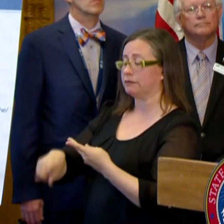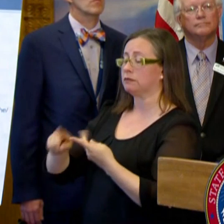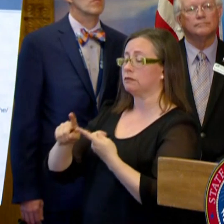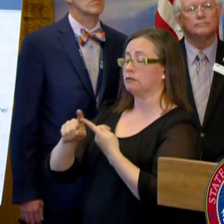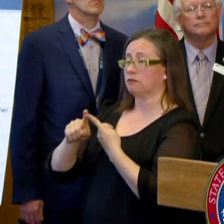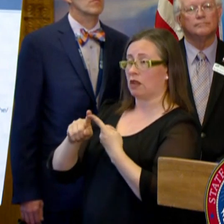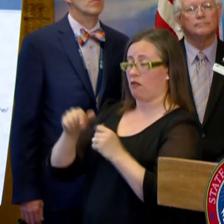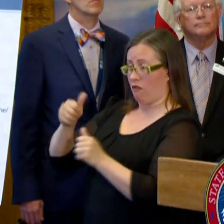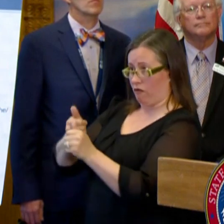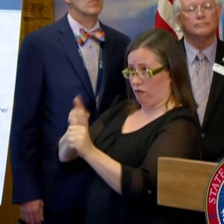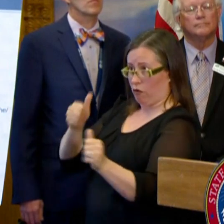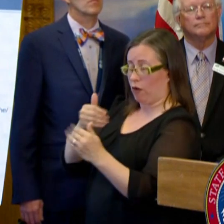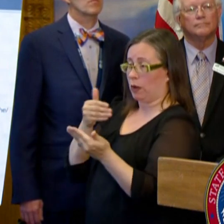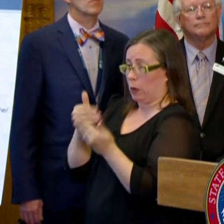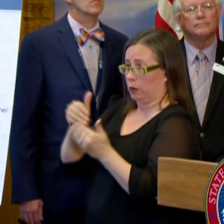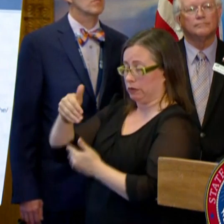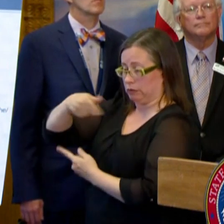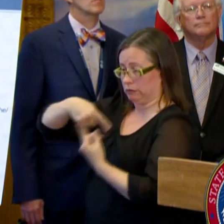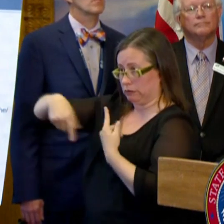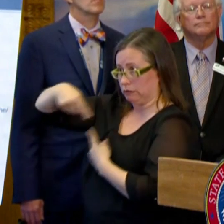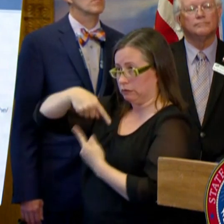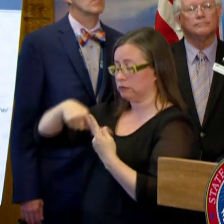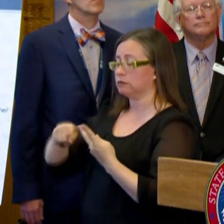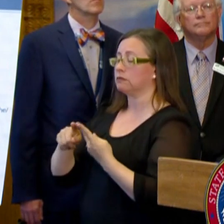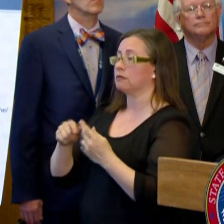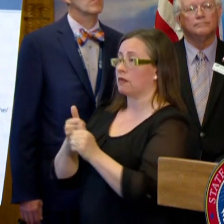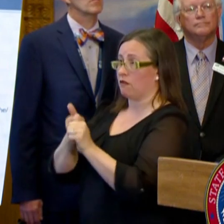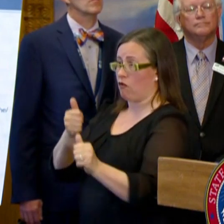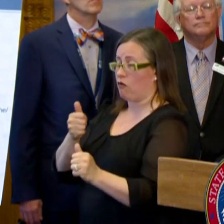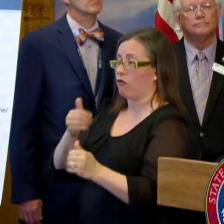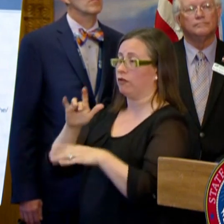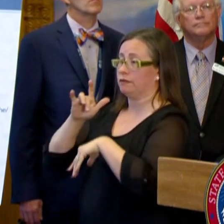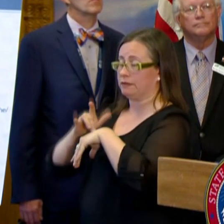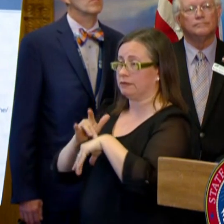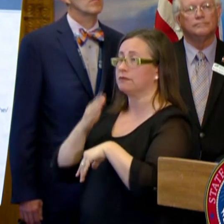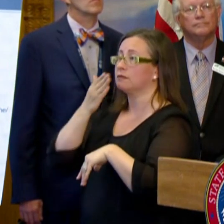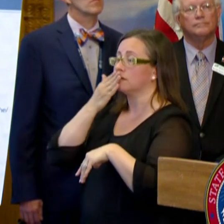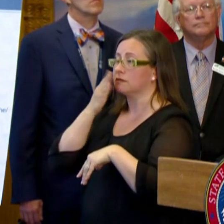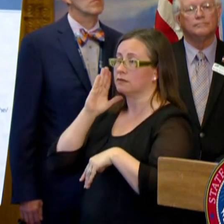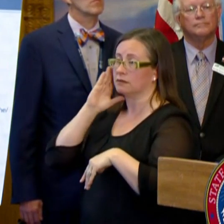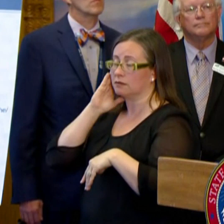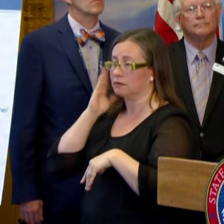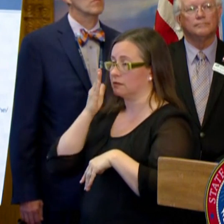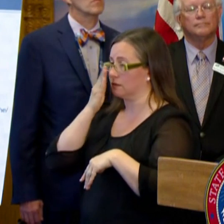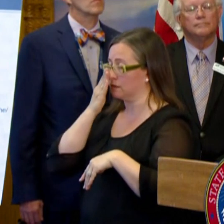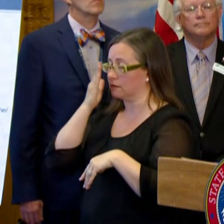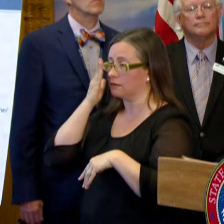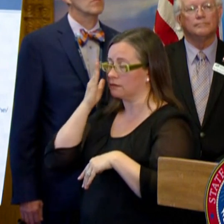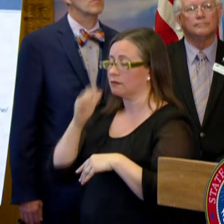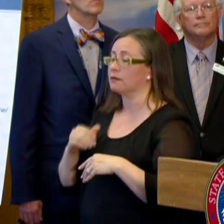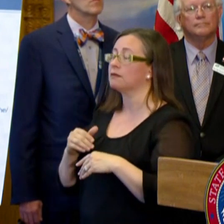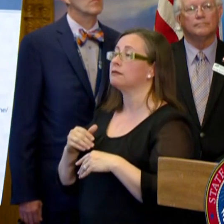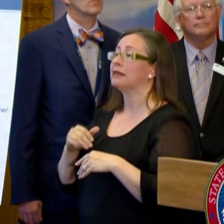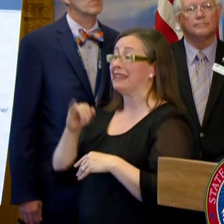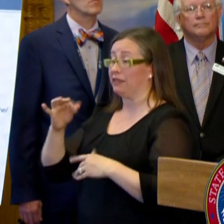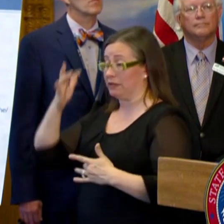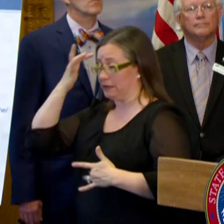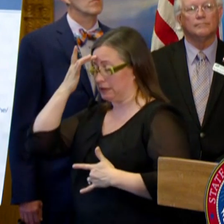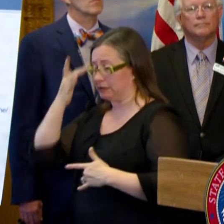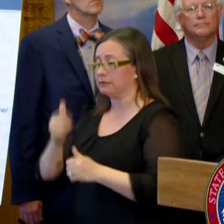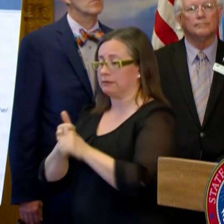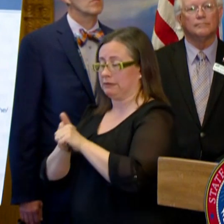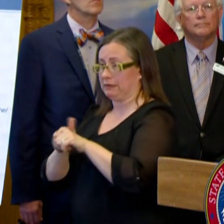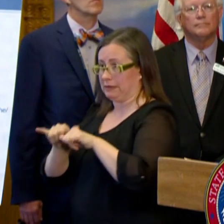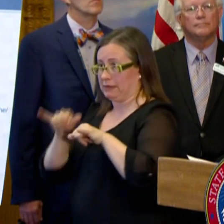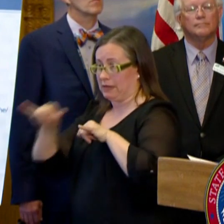people who are sick, avoiding touching your eyes, nose, and mouth, staying home from work when you're sick and keeping your children out of school when they're